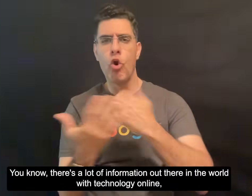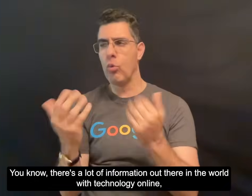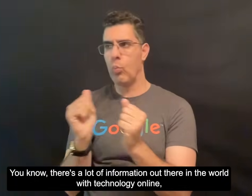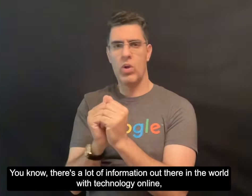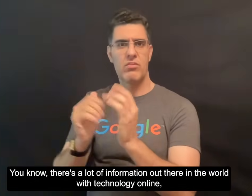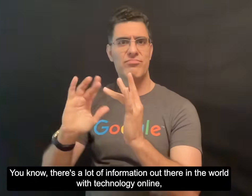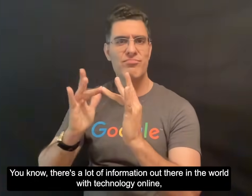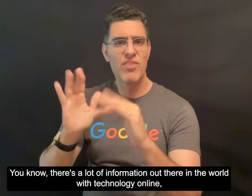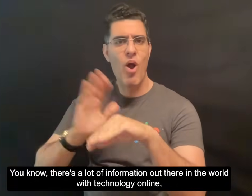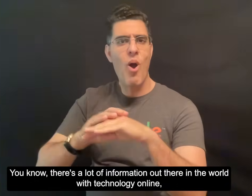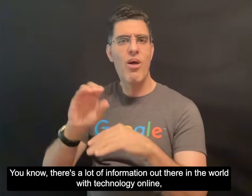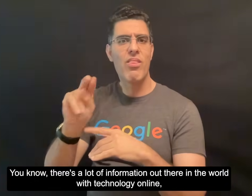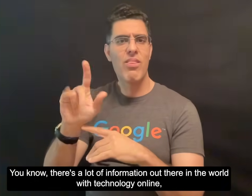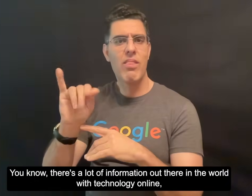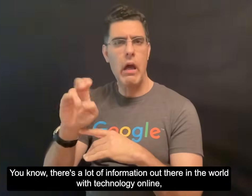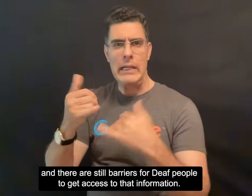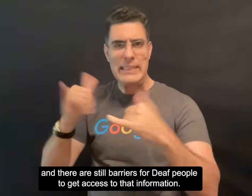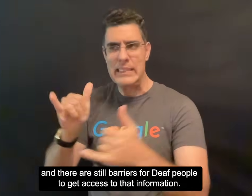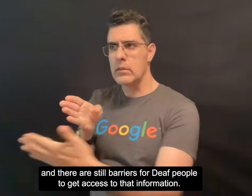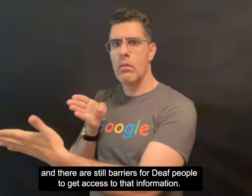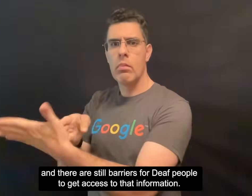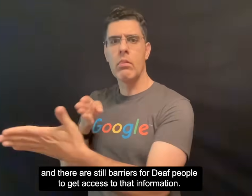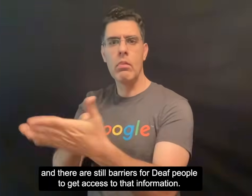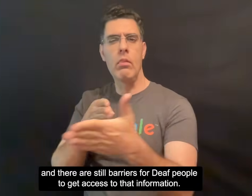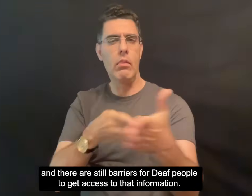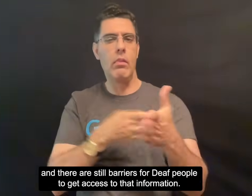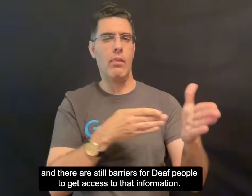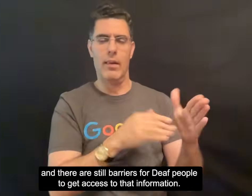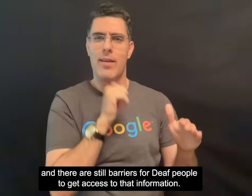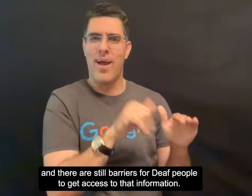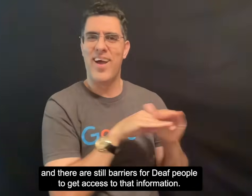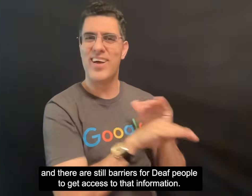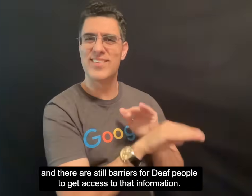online. And there are still barriers for Deaf people to get access to that information.